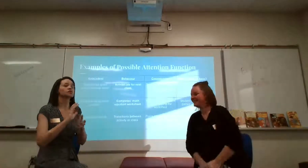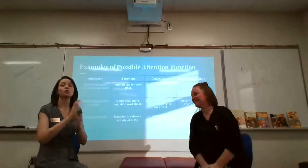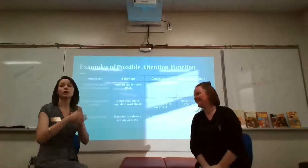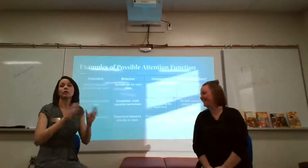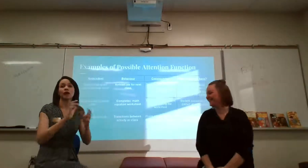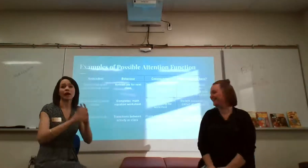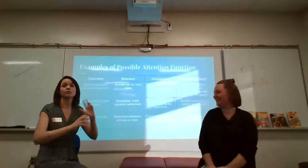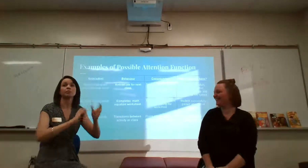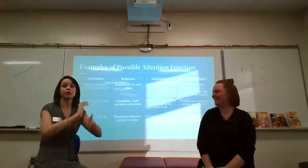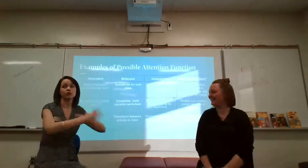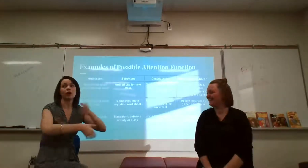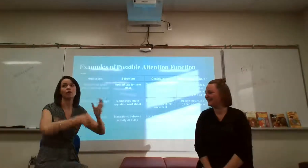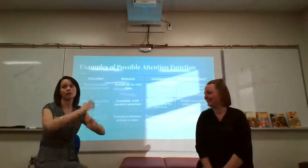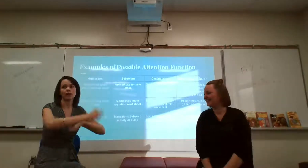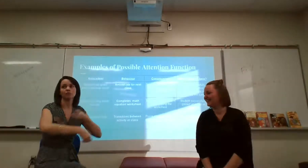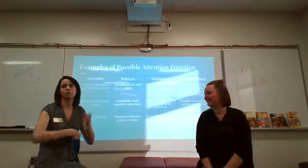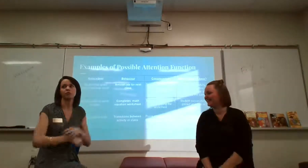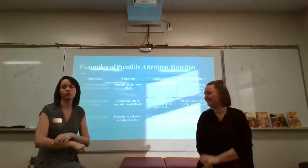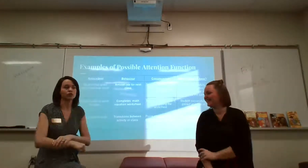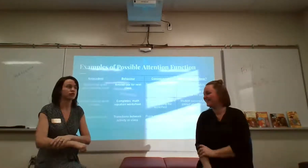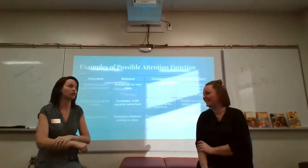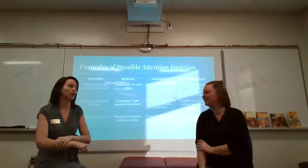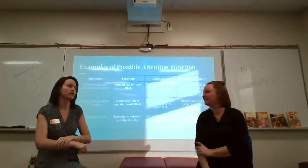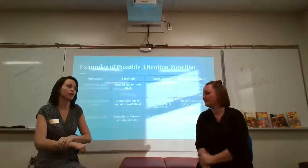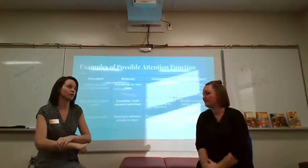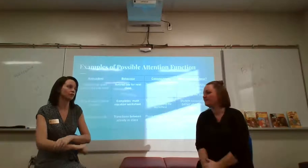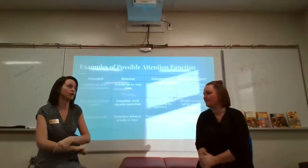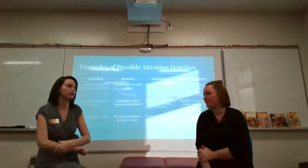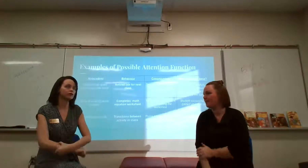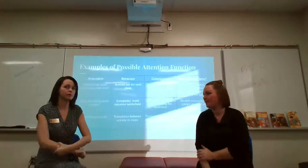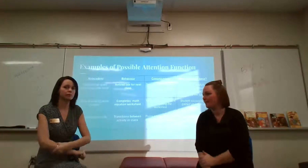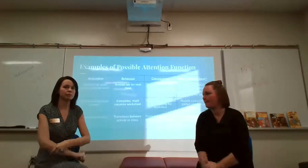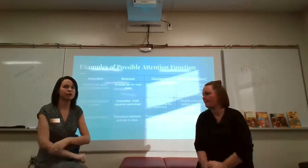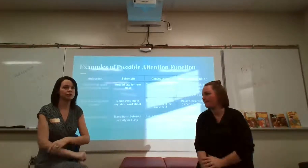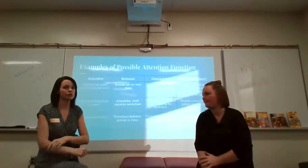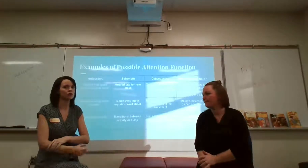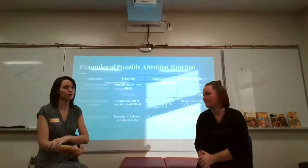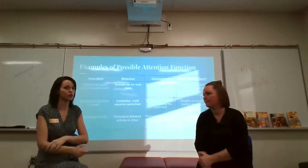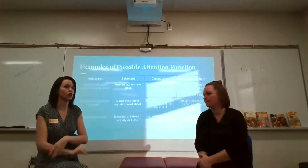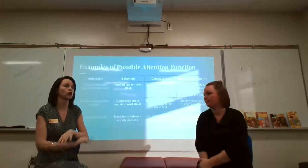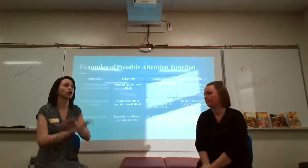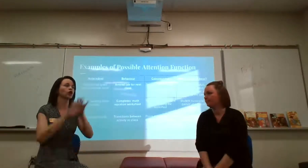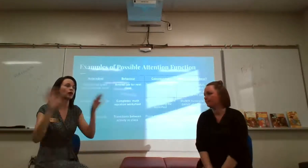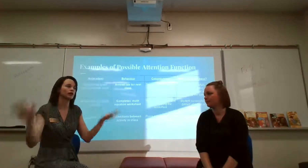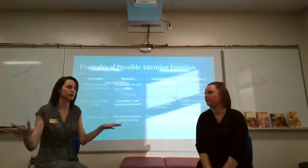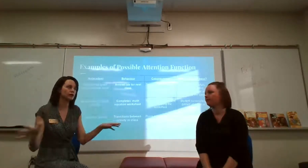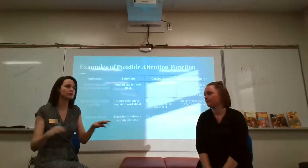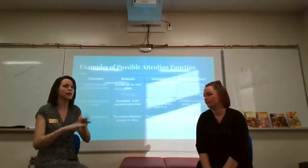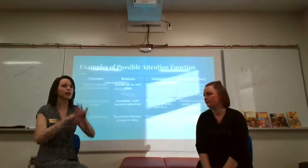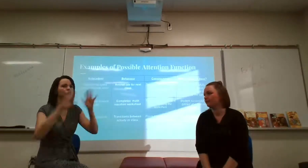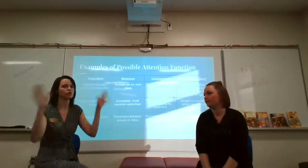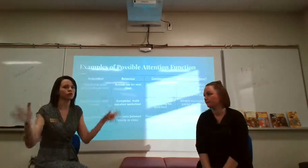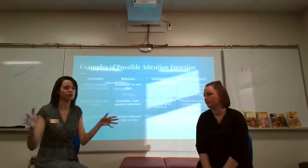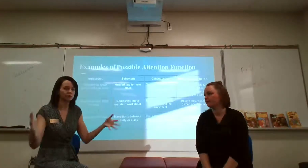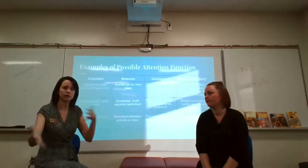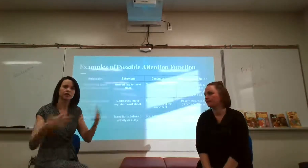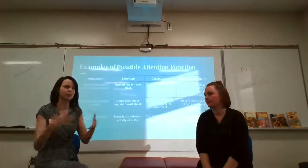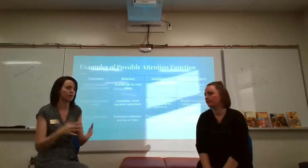So we will have to put in a lot more tangible reinforcers and a lot of other reinforcement because those kiddos are learning a lot of things and they're learning them, it's coming at them